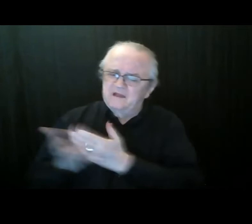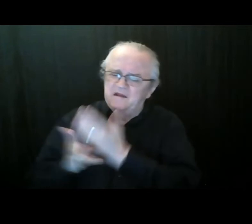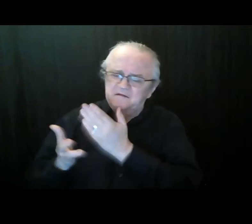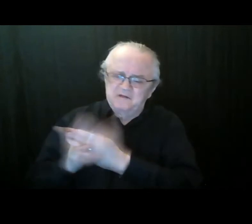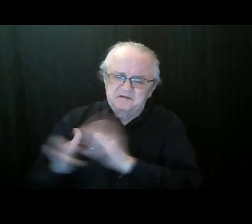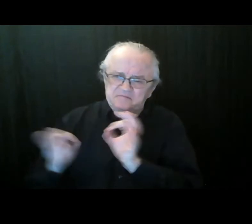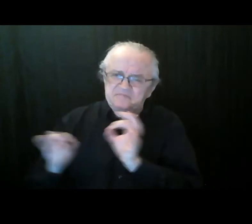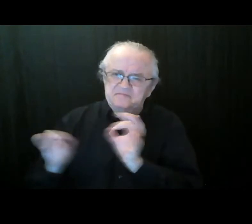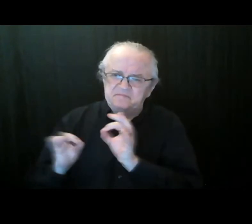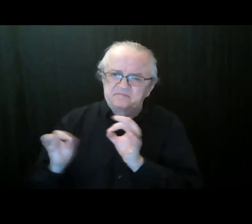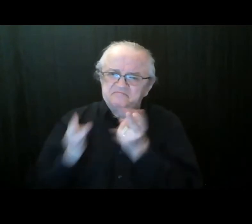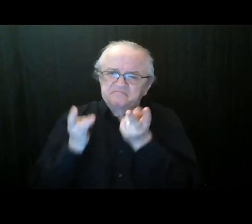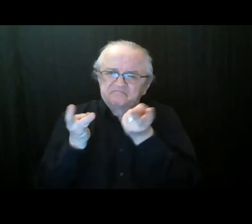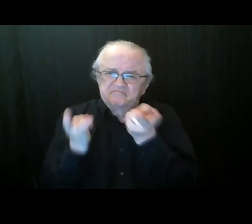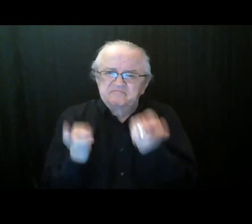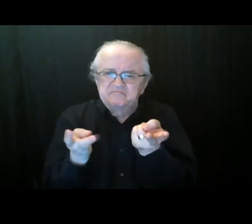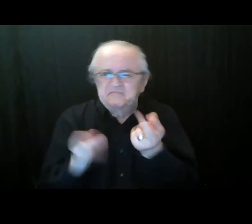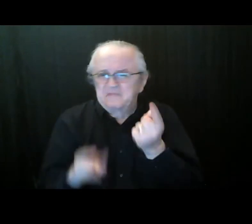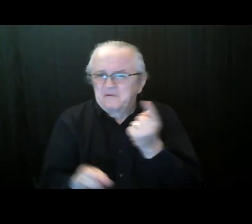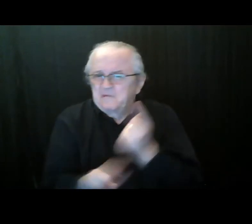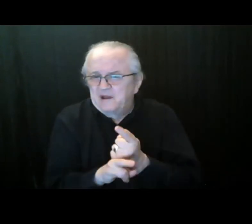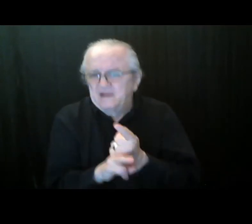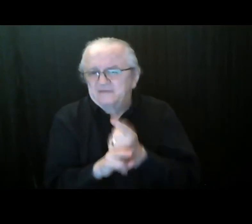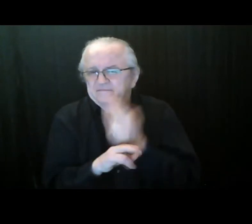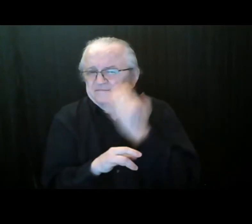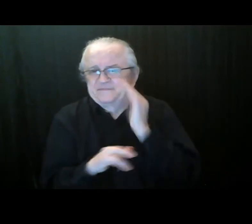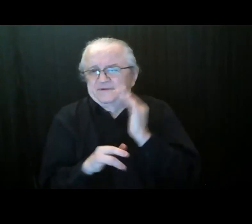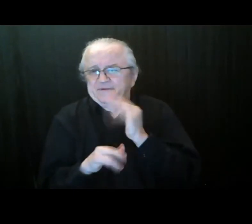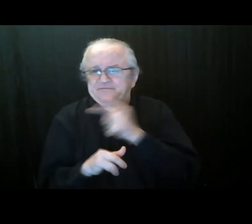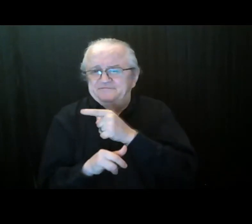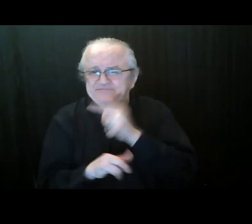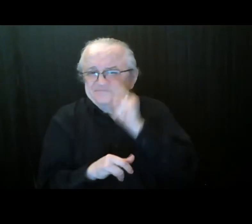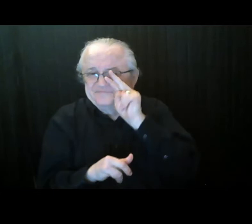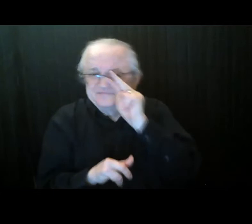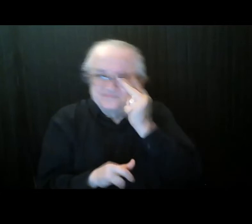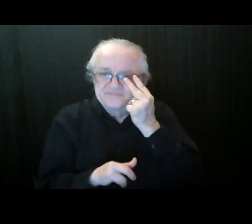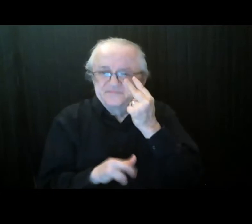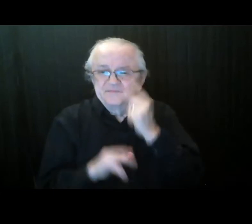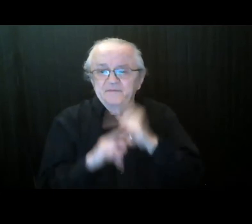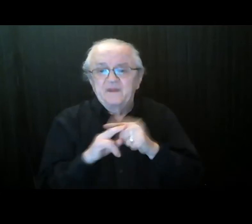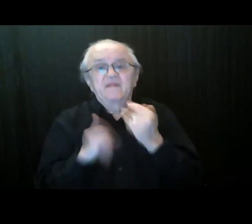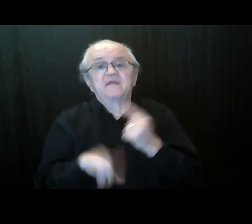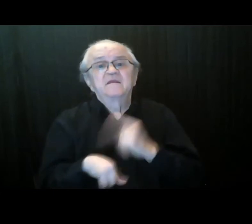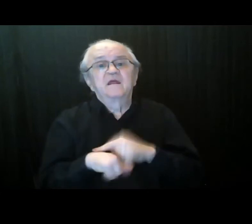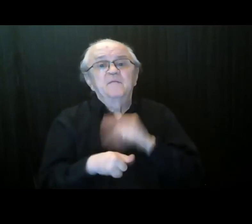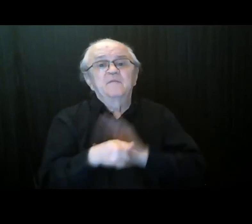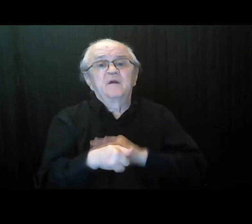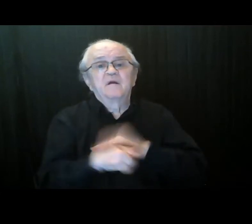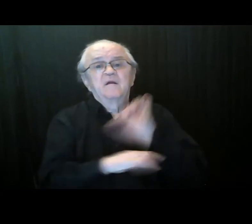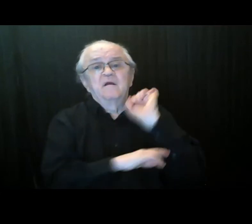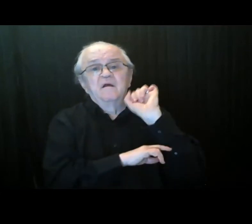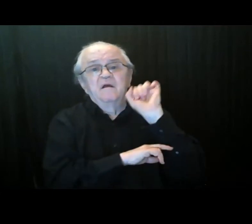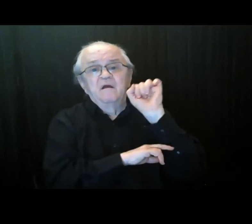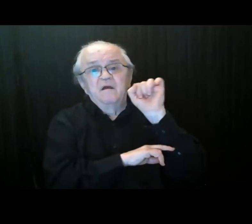They're back as they should be. I don't know what you saw, but this time the doctor leaned down and he was looking